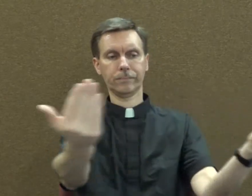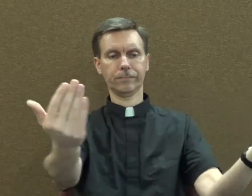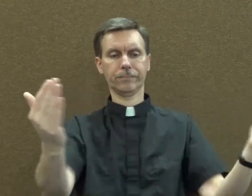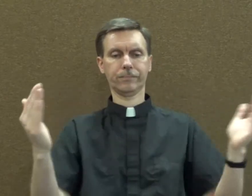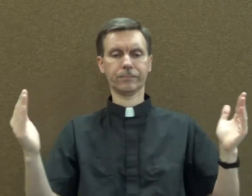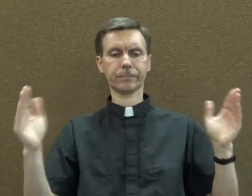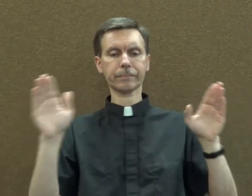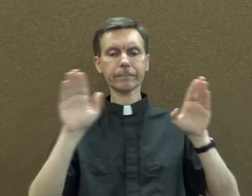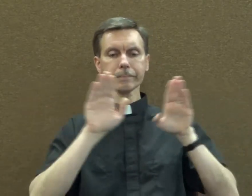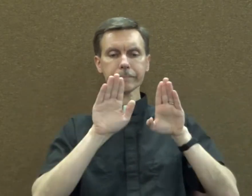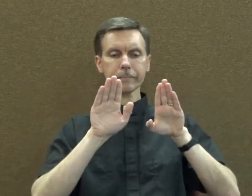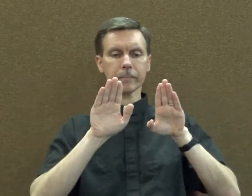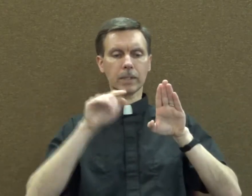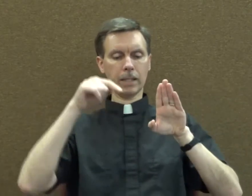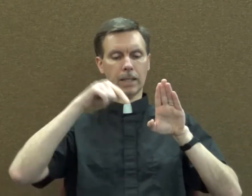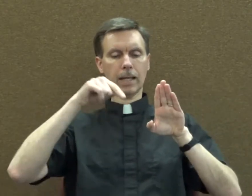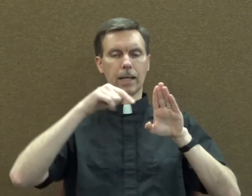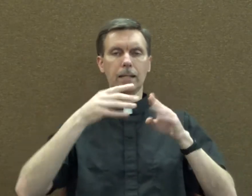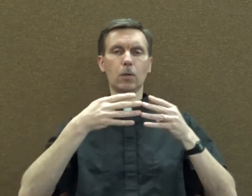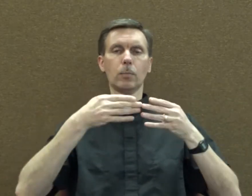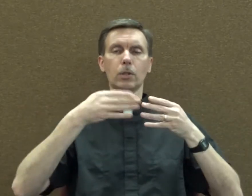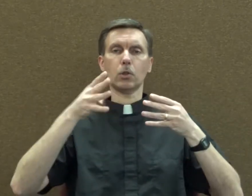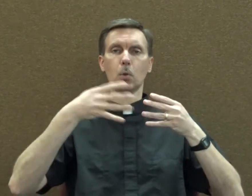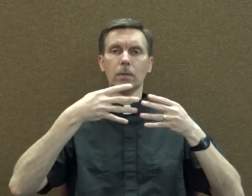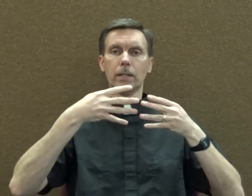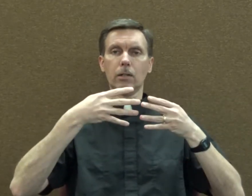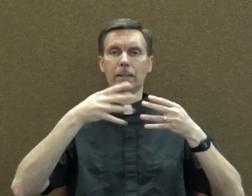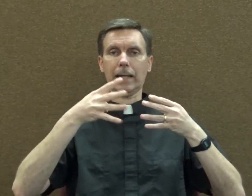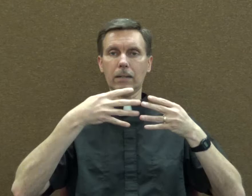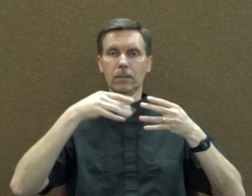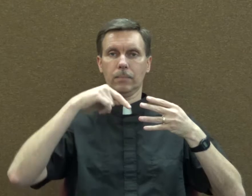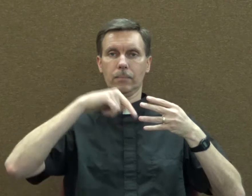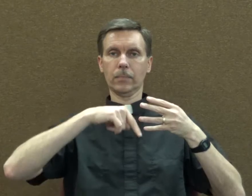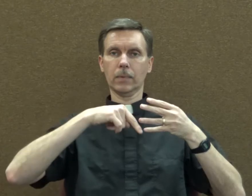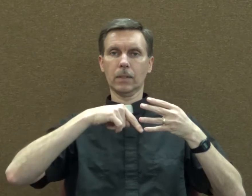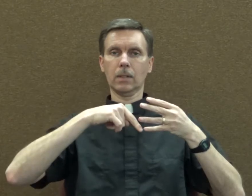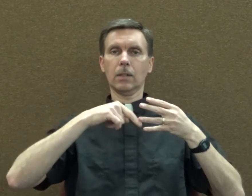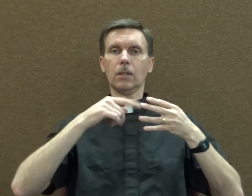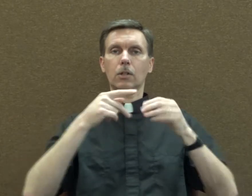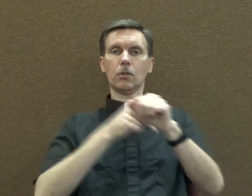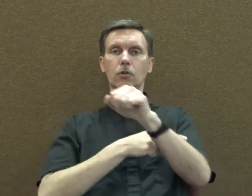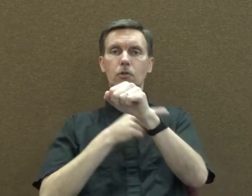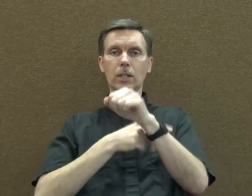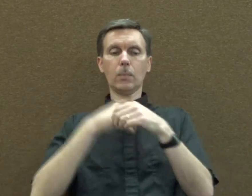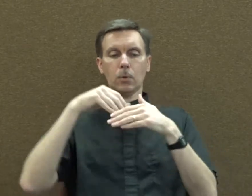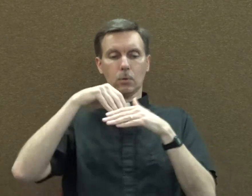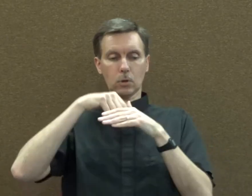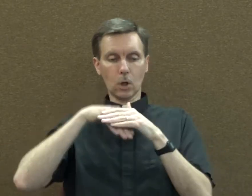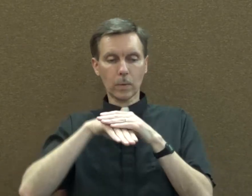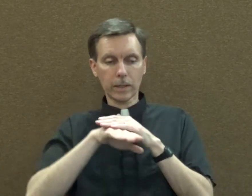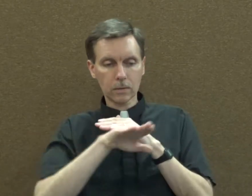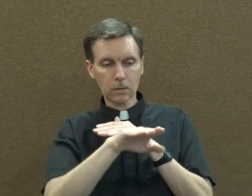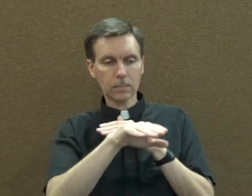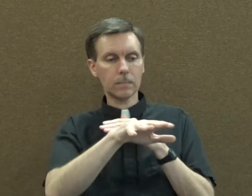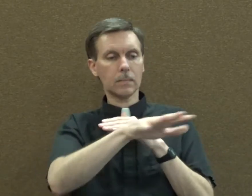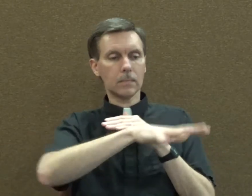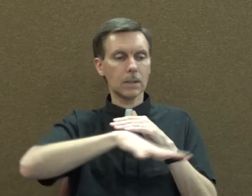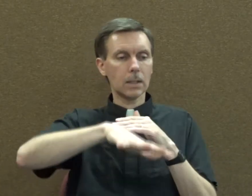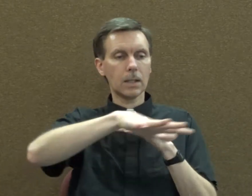And there would be a door there, a gate. The sheep would go in,